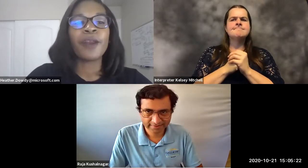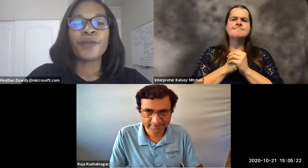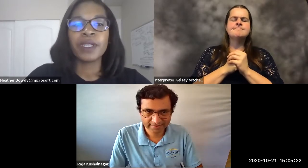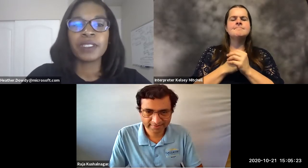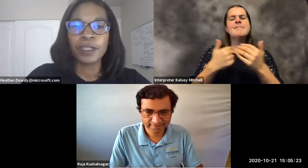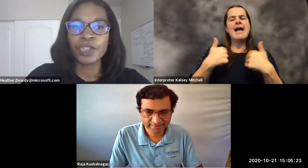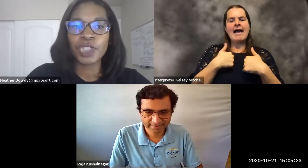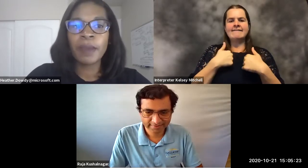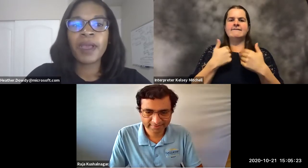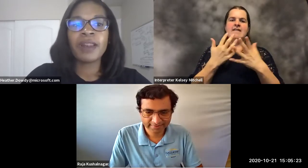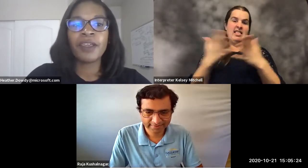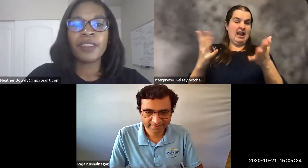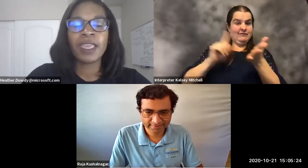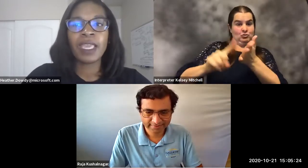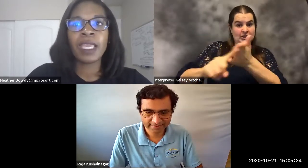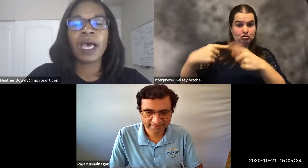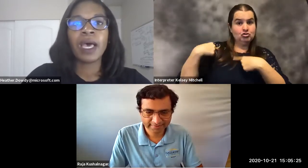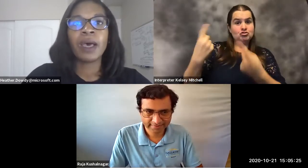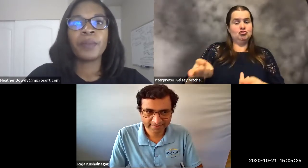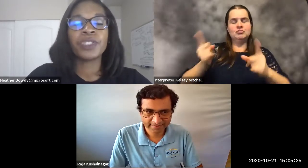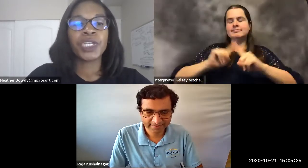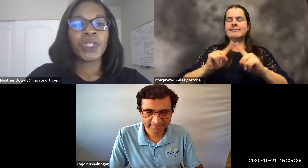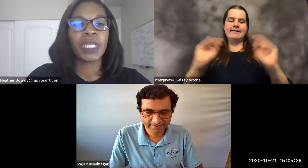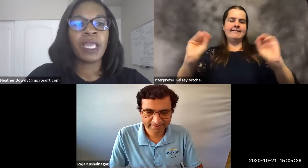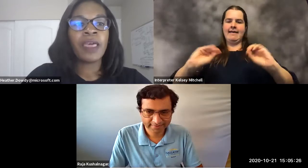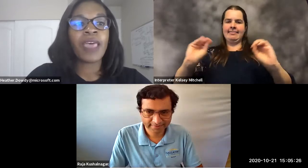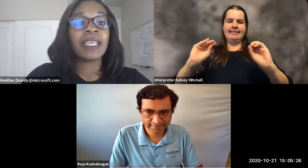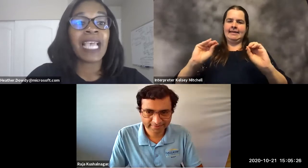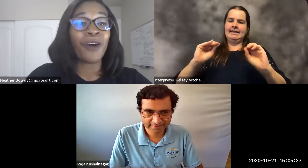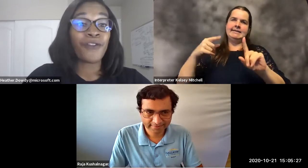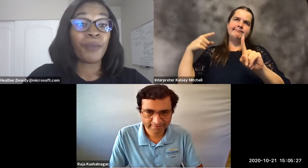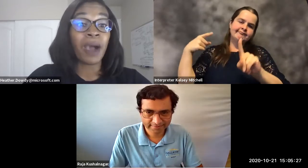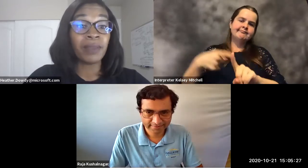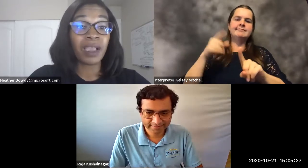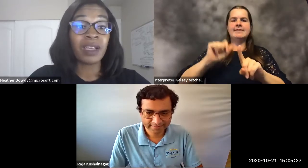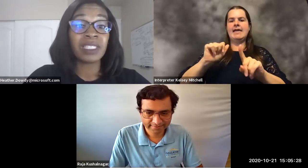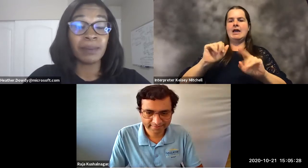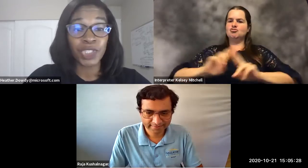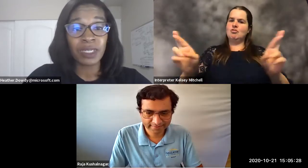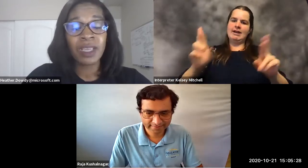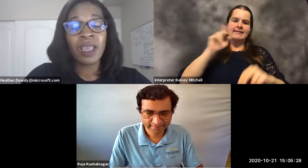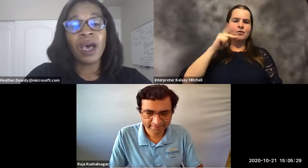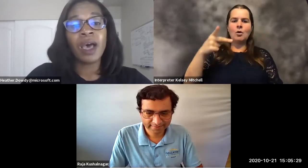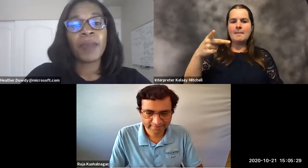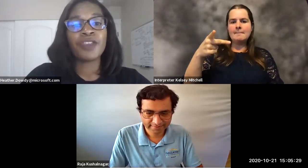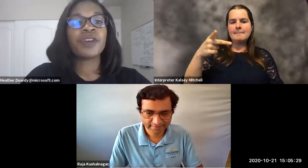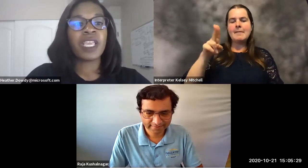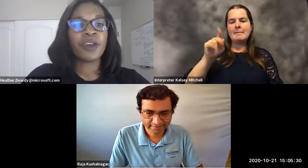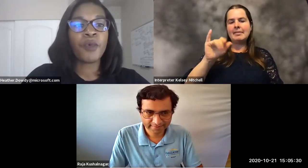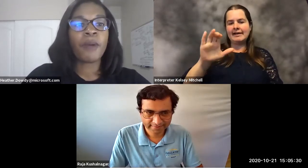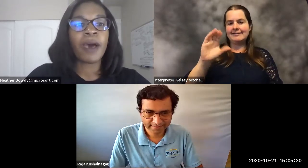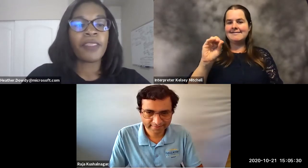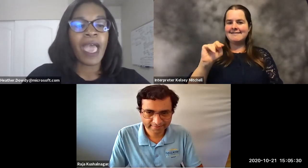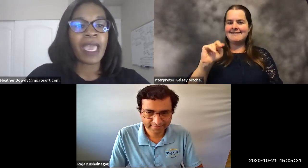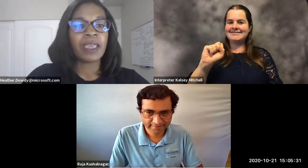there are a lot of research, but nothing particularly that is out for public consumption. And you're going to